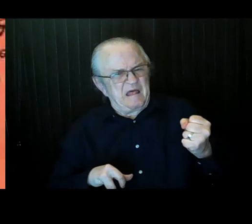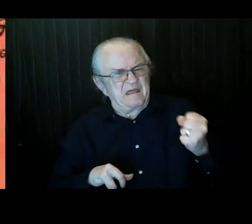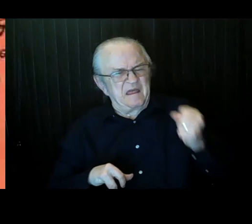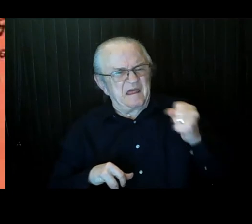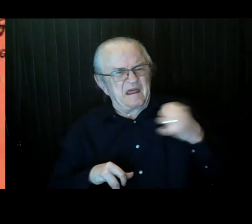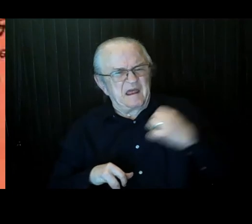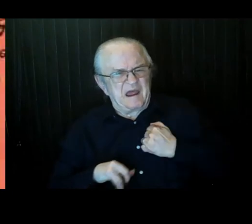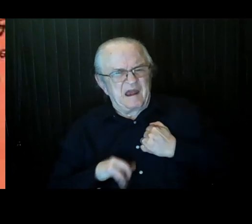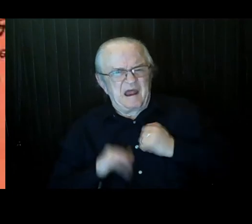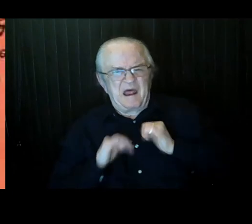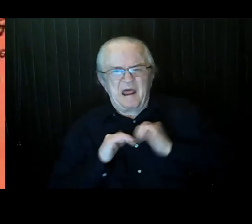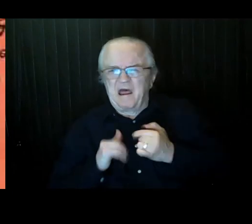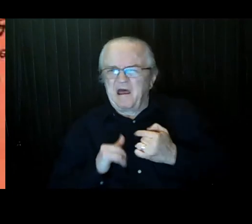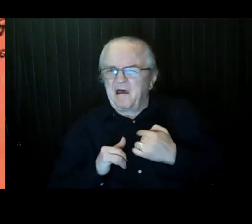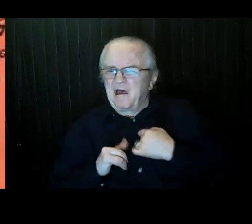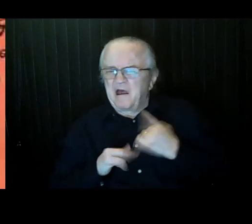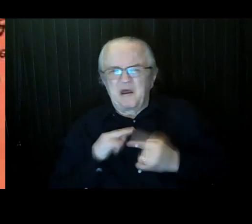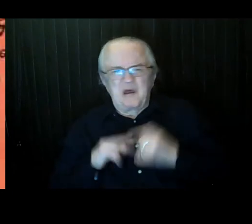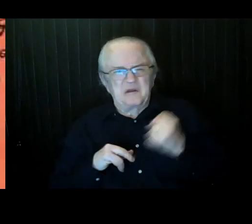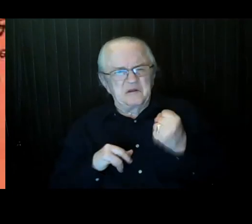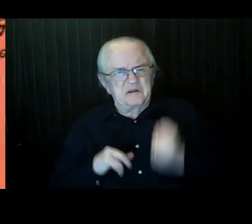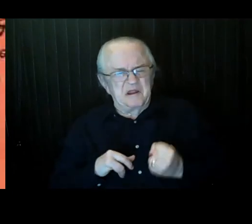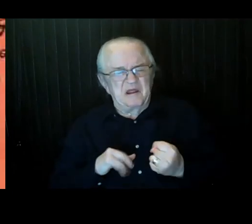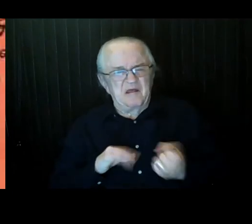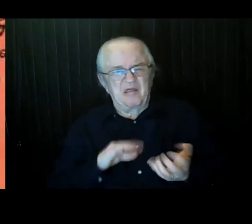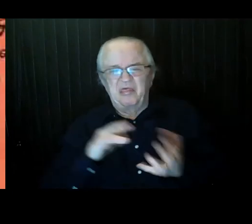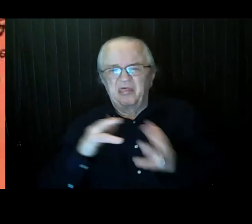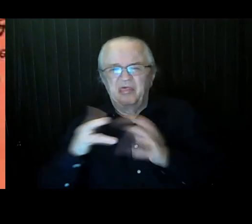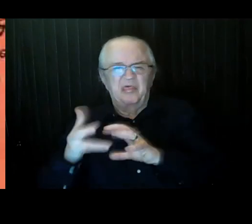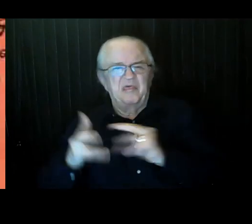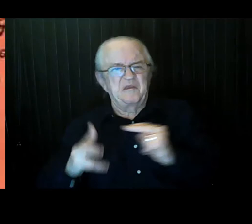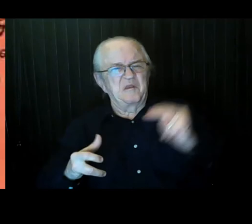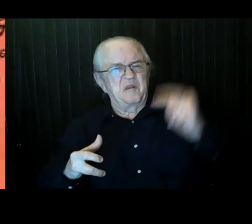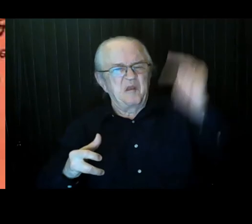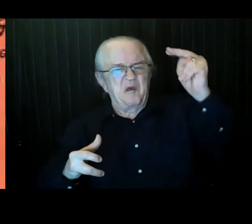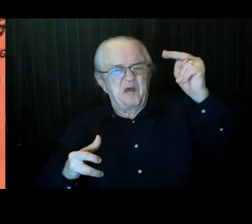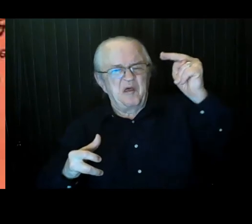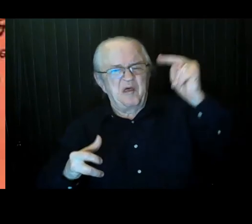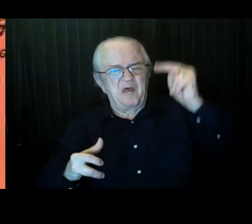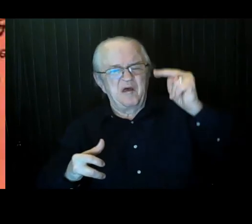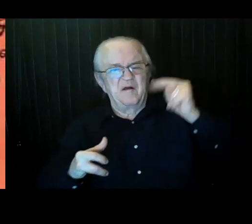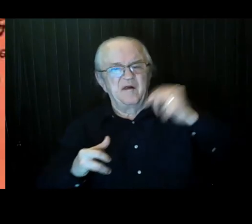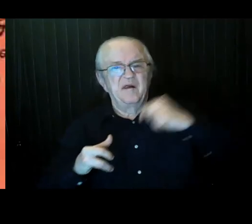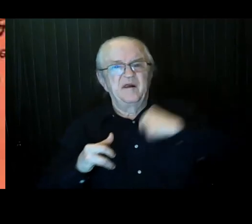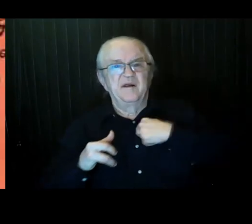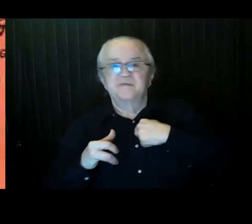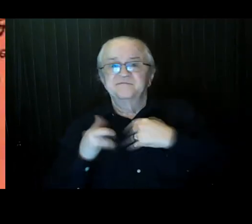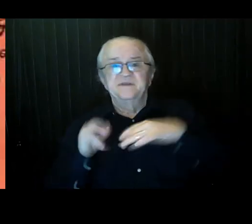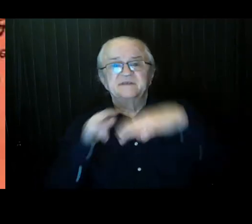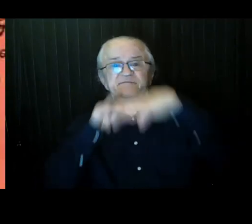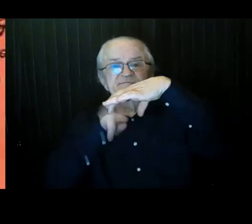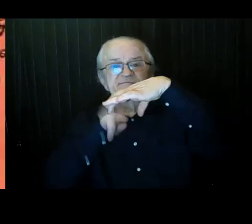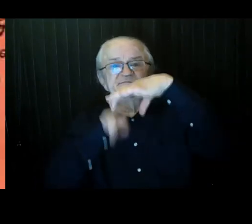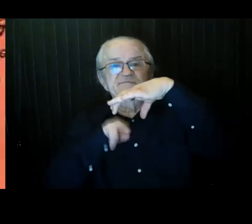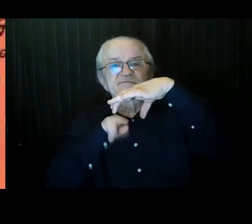up north? I was so disoriented and confused, but there was no way out of the tunnel. I started going under the tunnel, following it along.